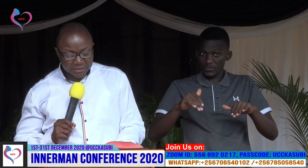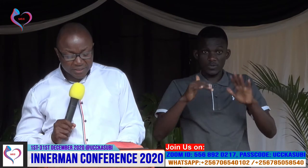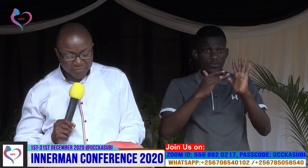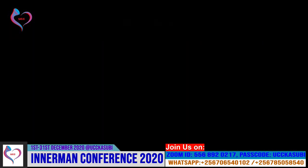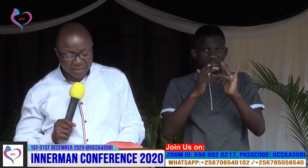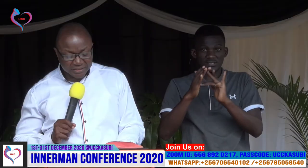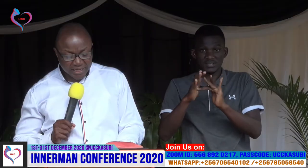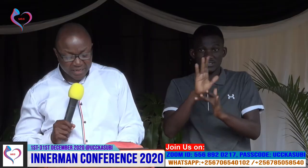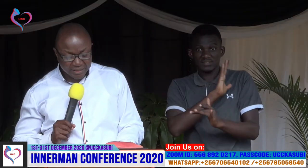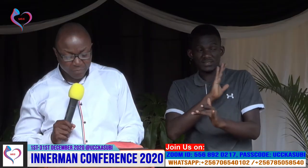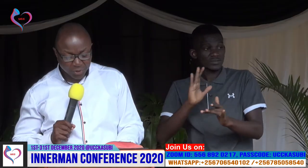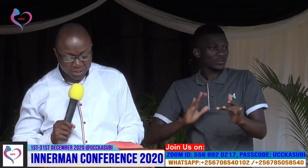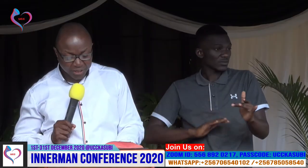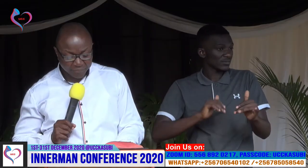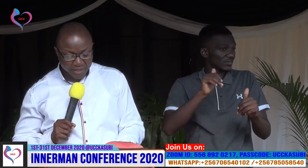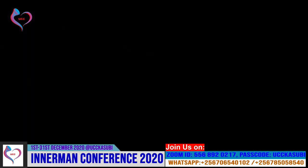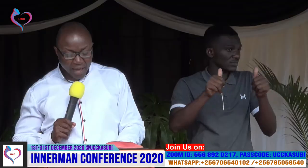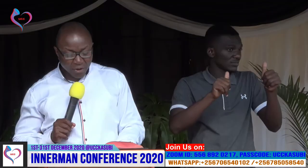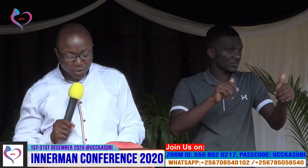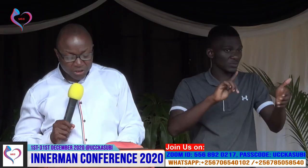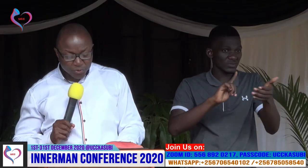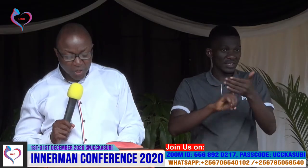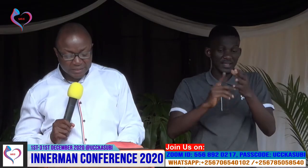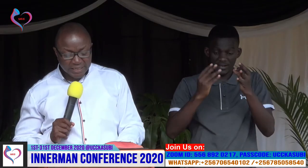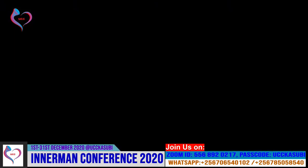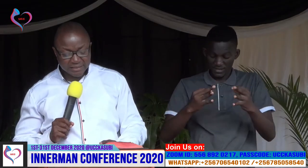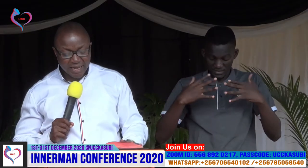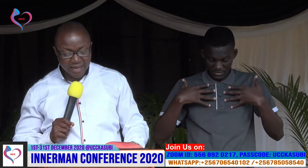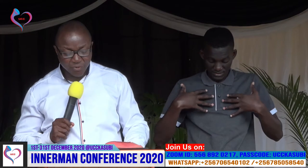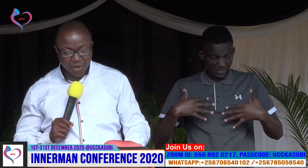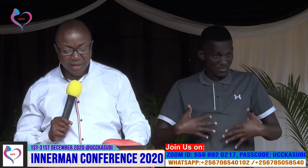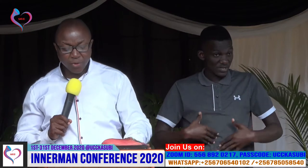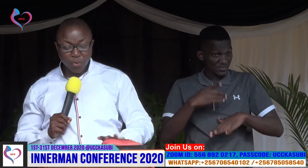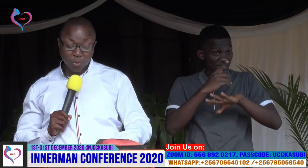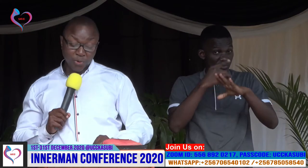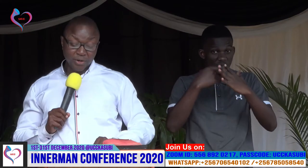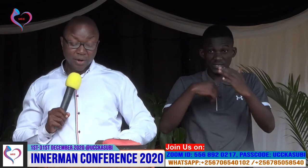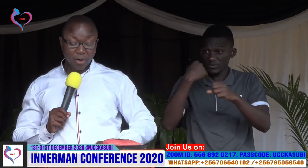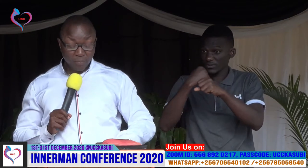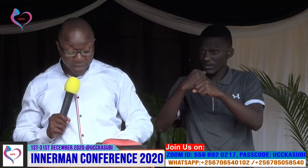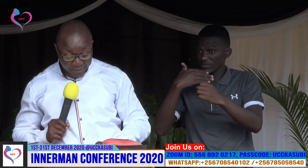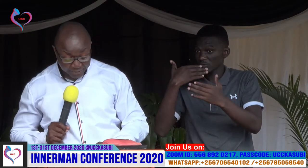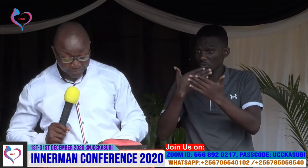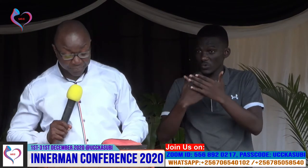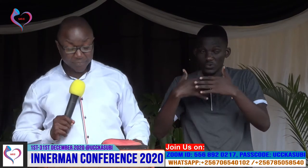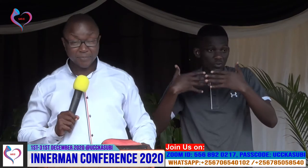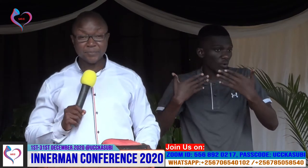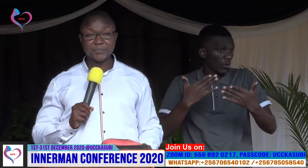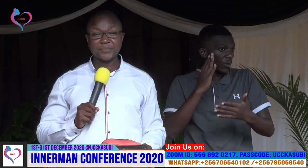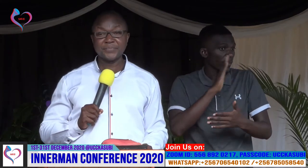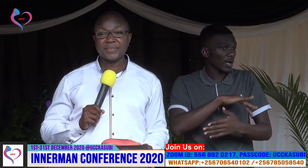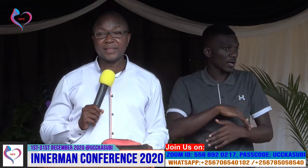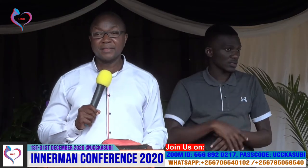may receive the things done in the body, according to what he has done, whether good or bad."